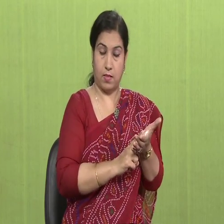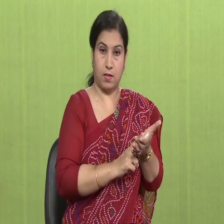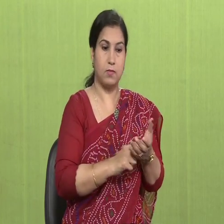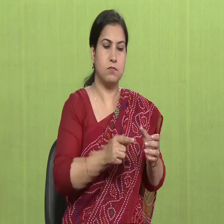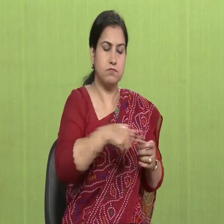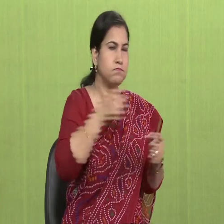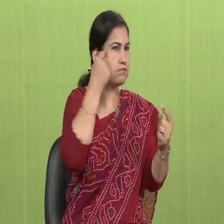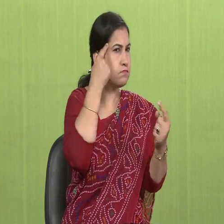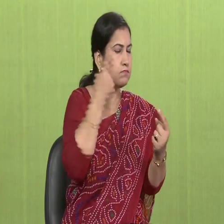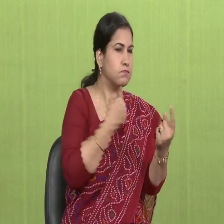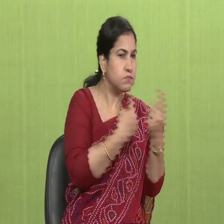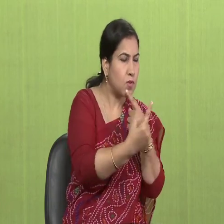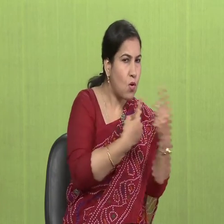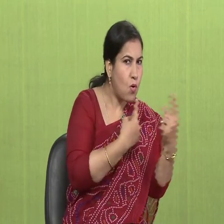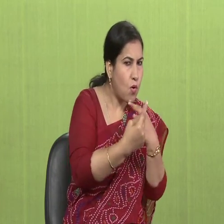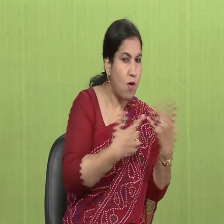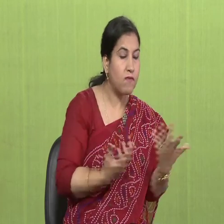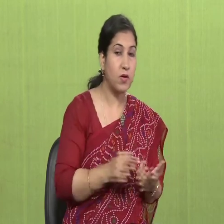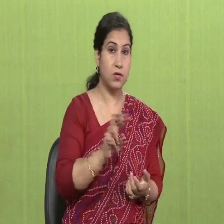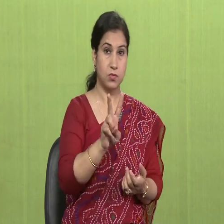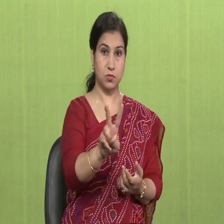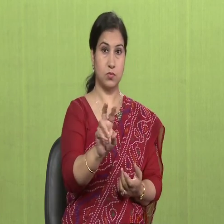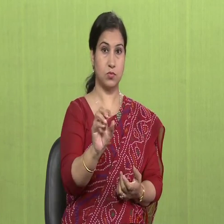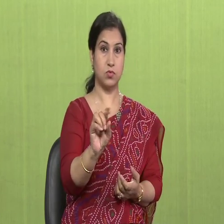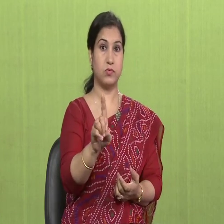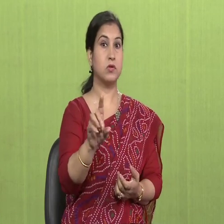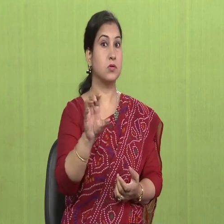as the International Year of Biodiversity.